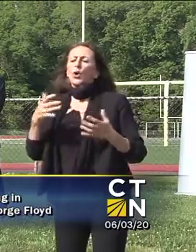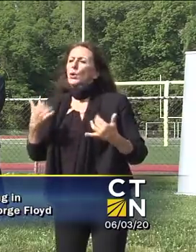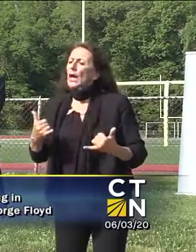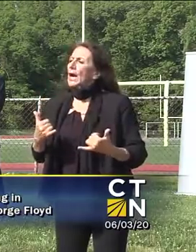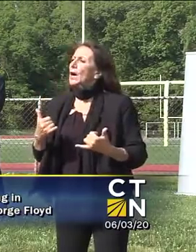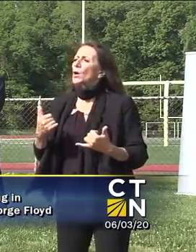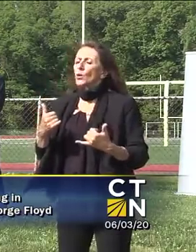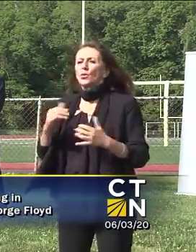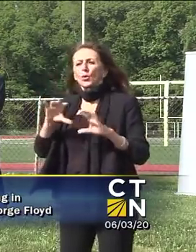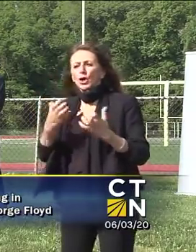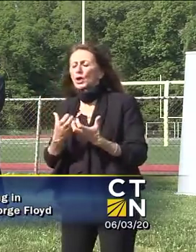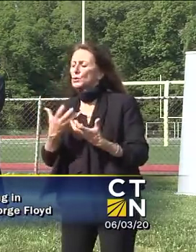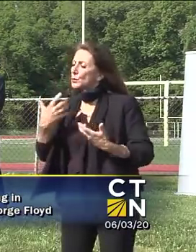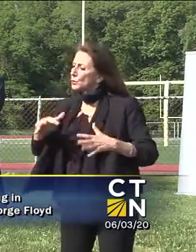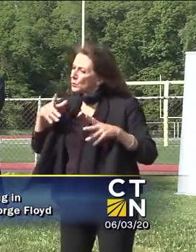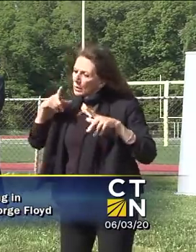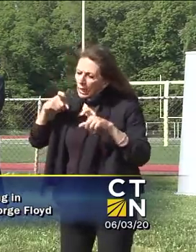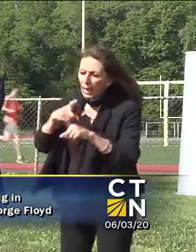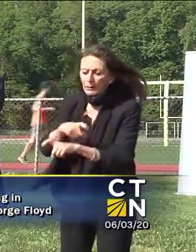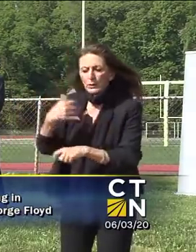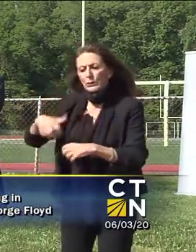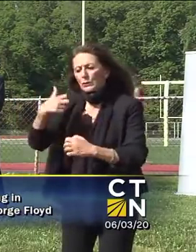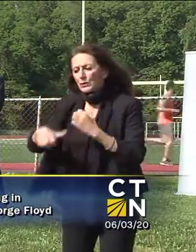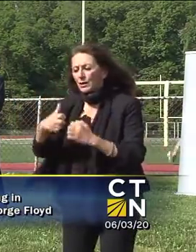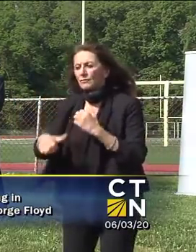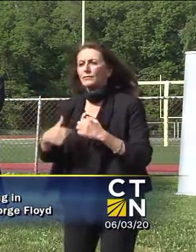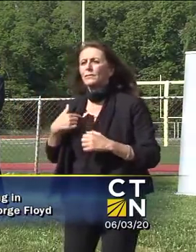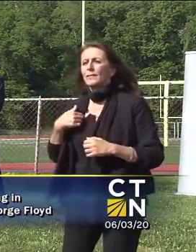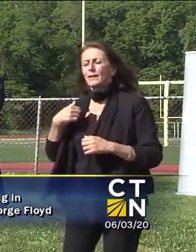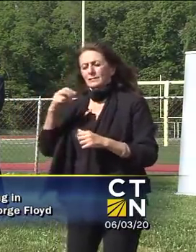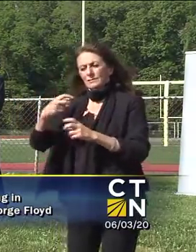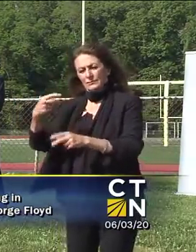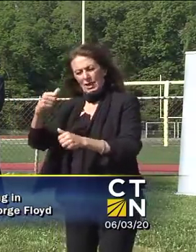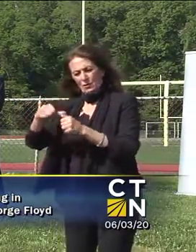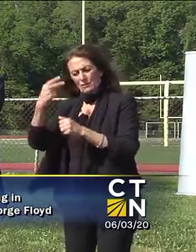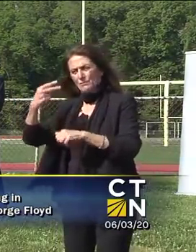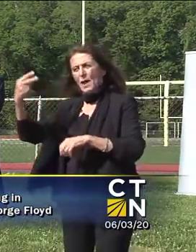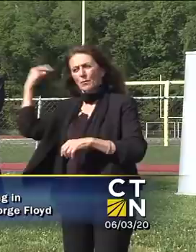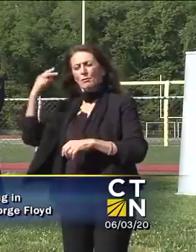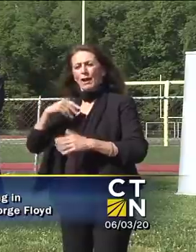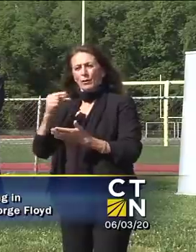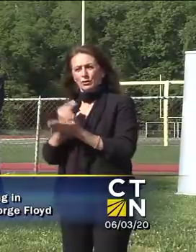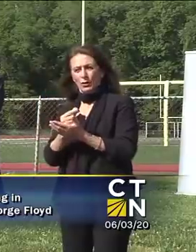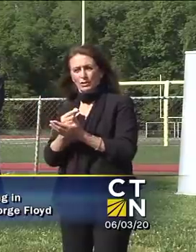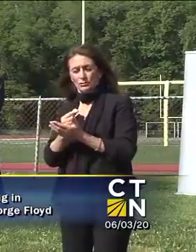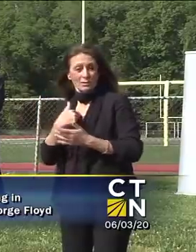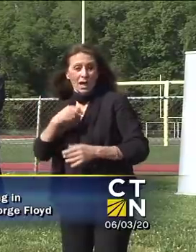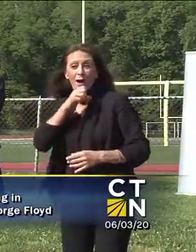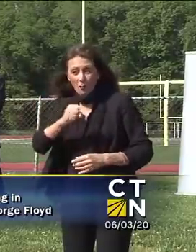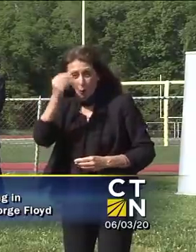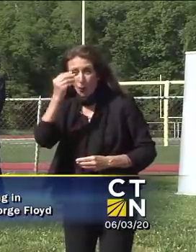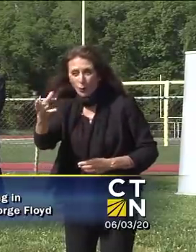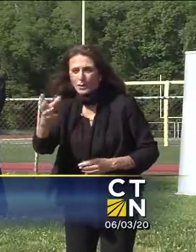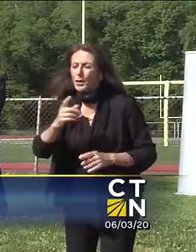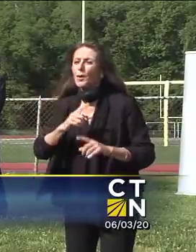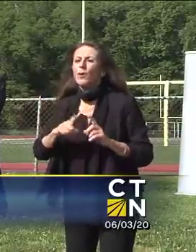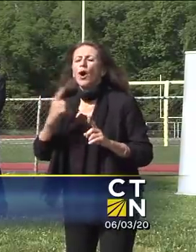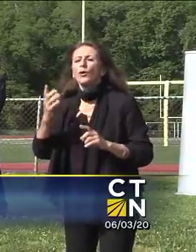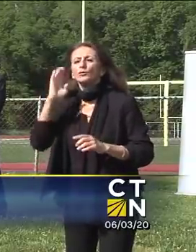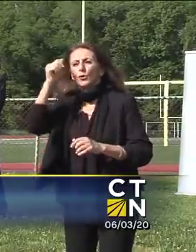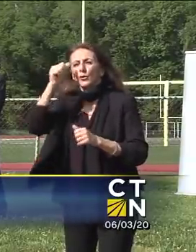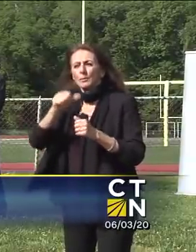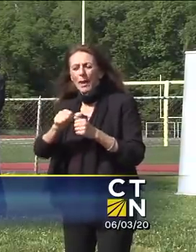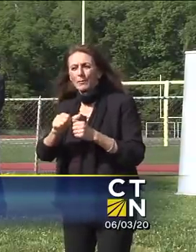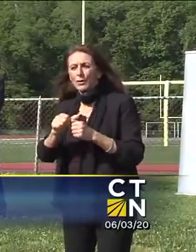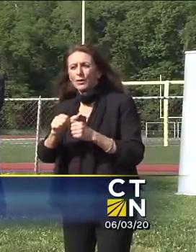times. Anyway, I remember my graduation. I'm old, but it's not something you ever forget. It's a meaningful time. 4 years with